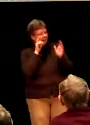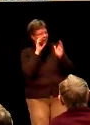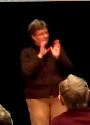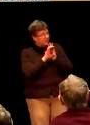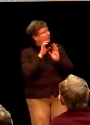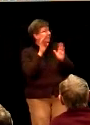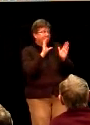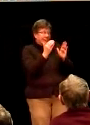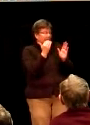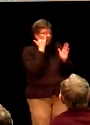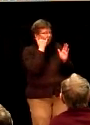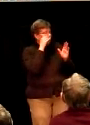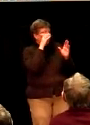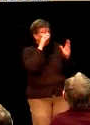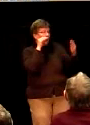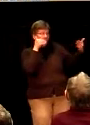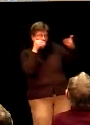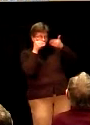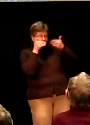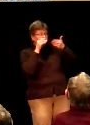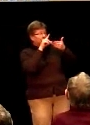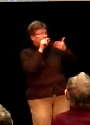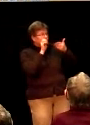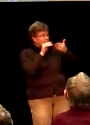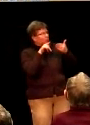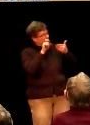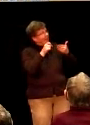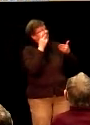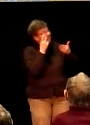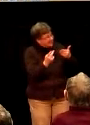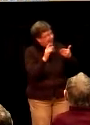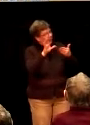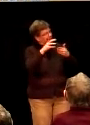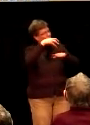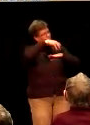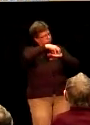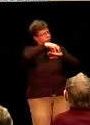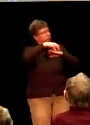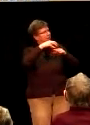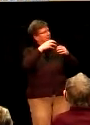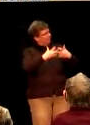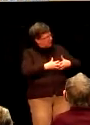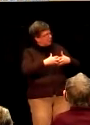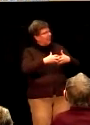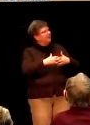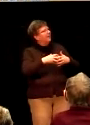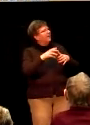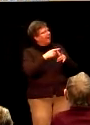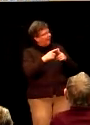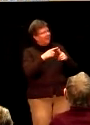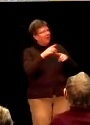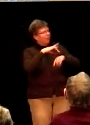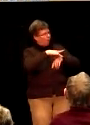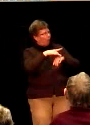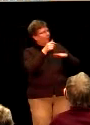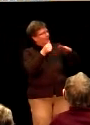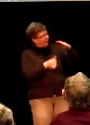if you zoom in really far, you can see their lander on the dark side of the moon there, and then the Earth below.